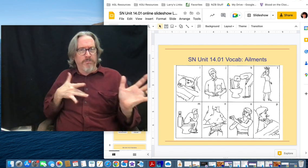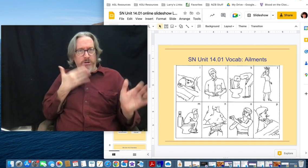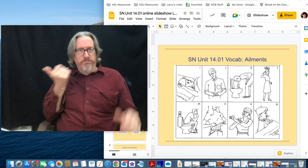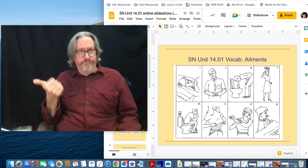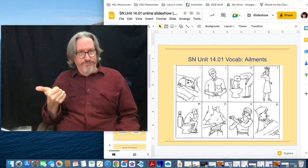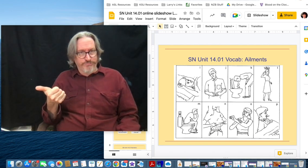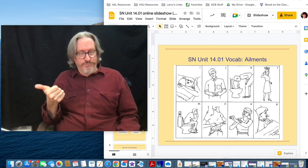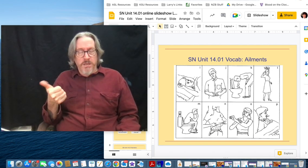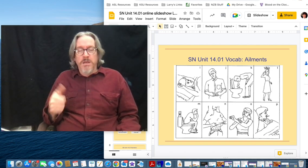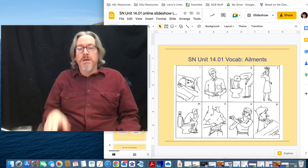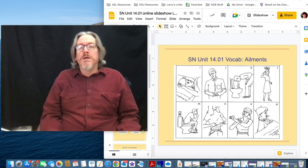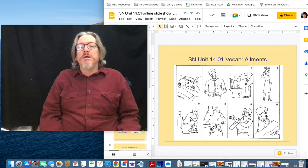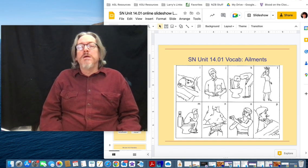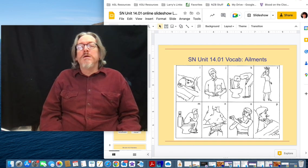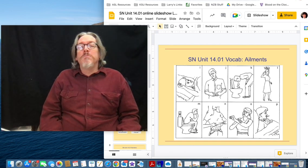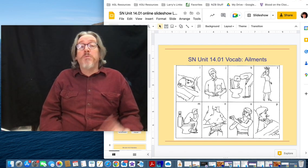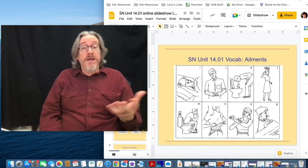felt better.